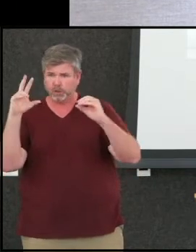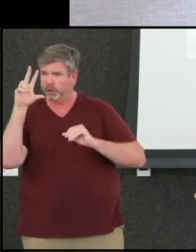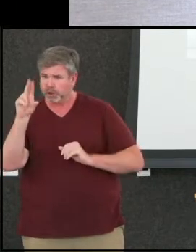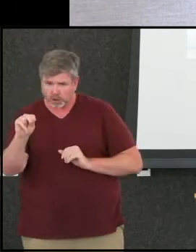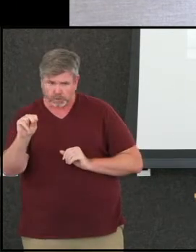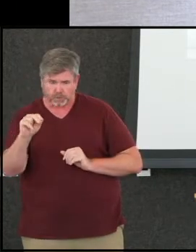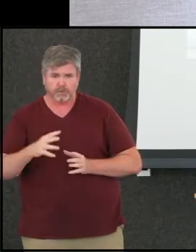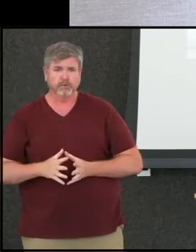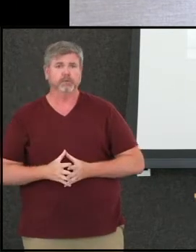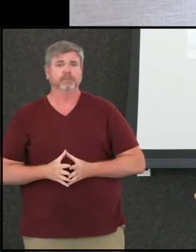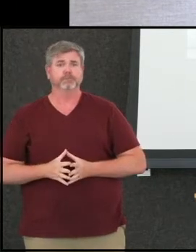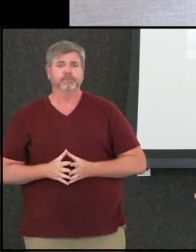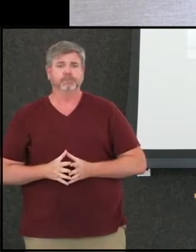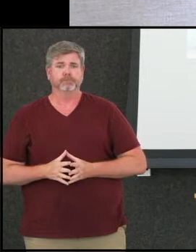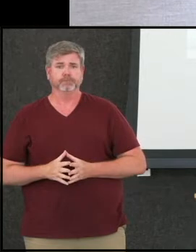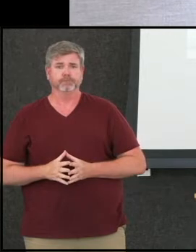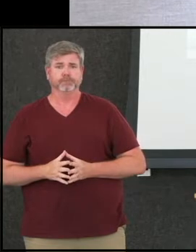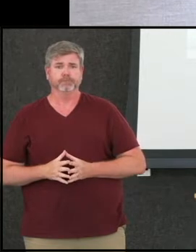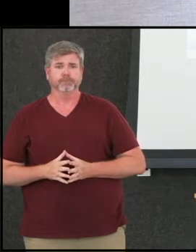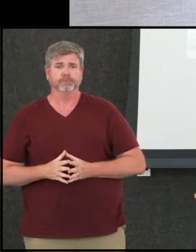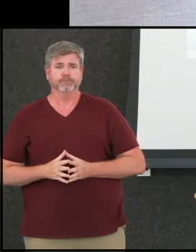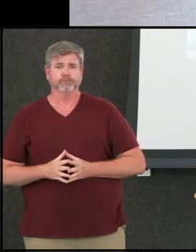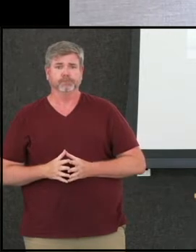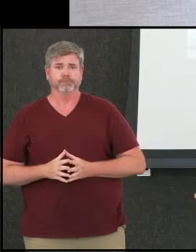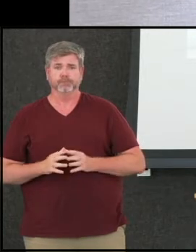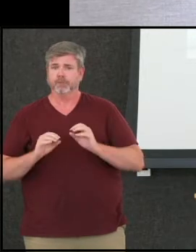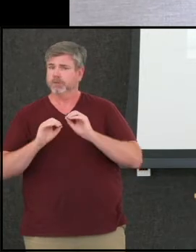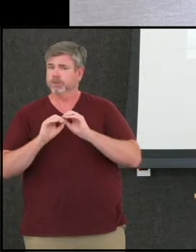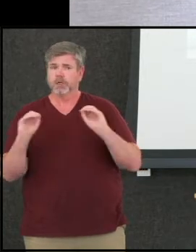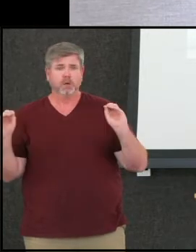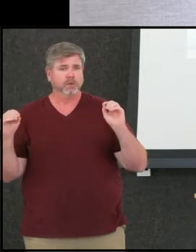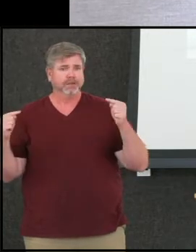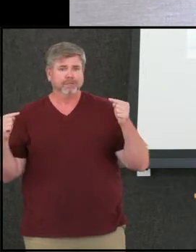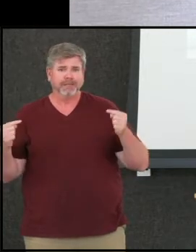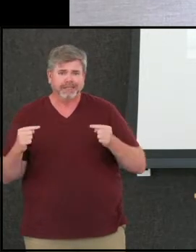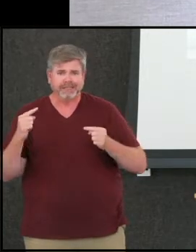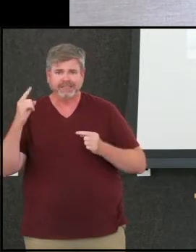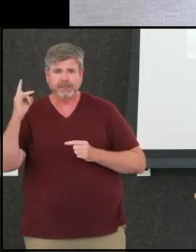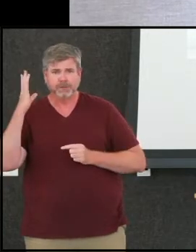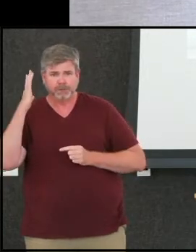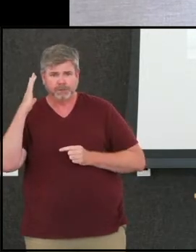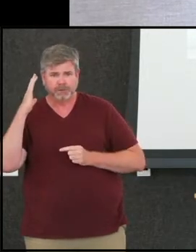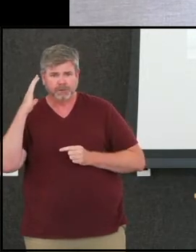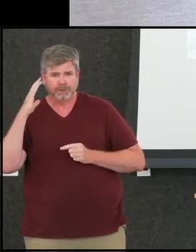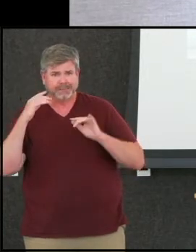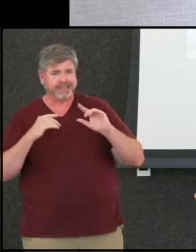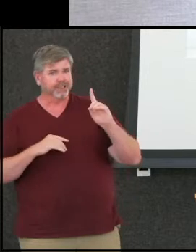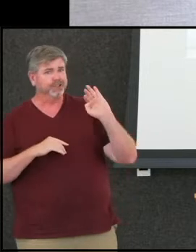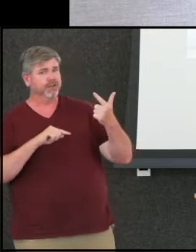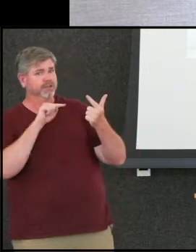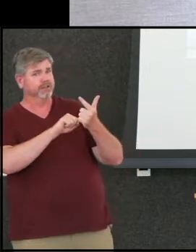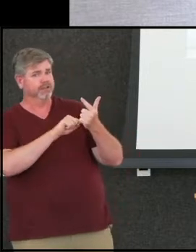is so great that a drug that you're just trying to dull that pain is worth